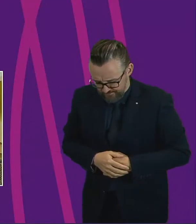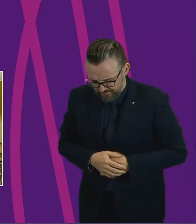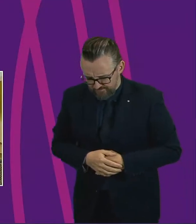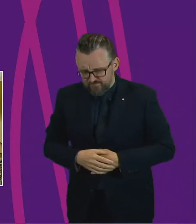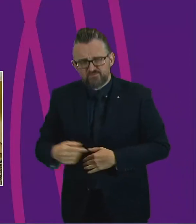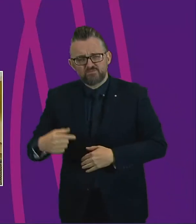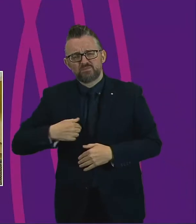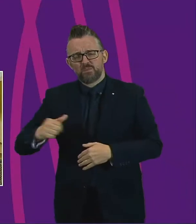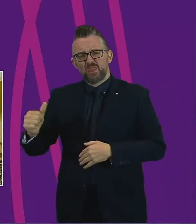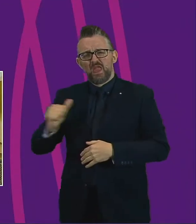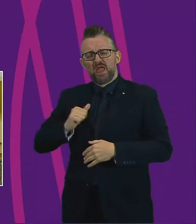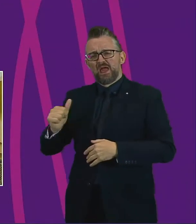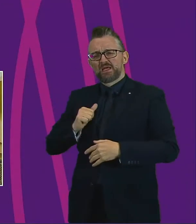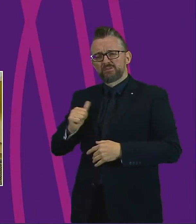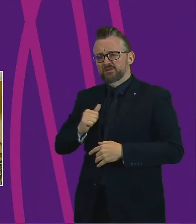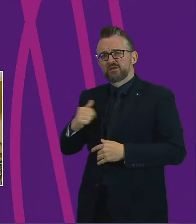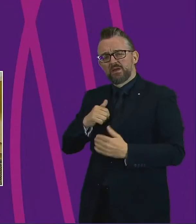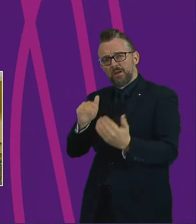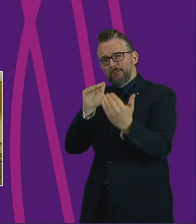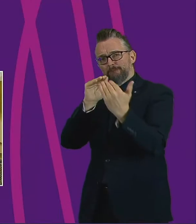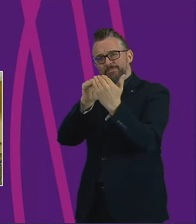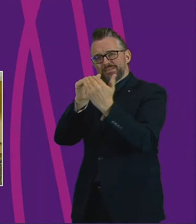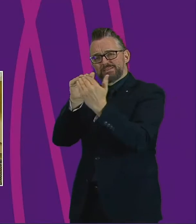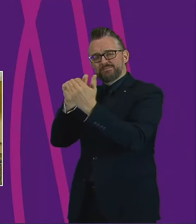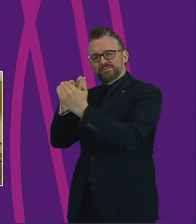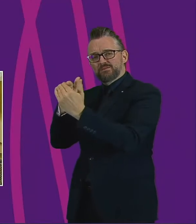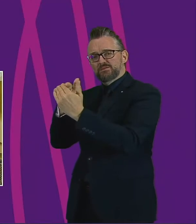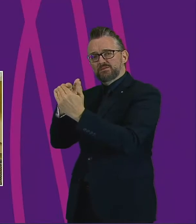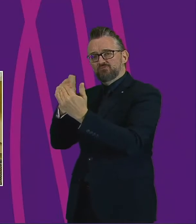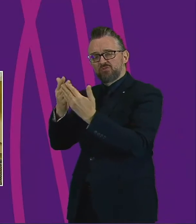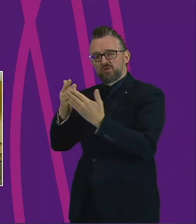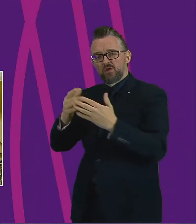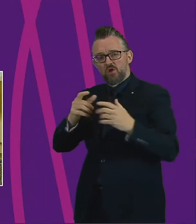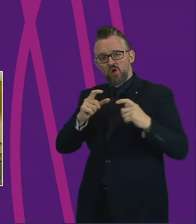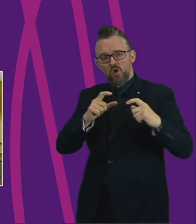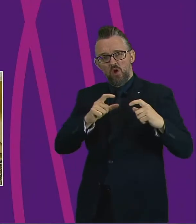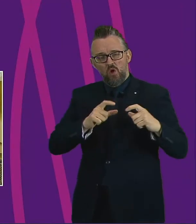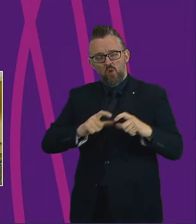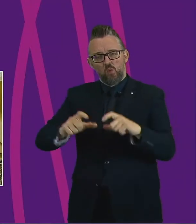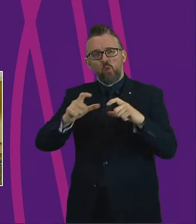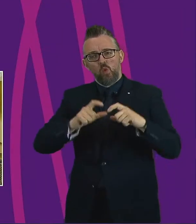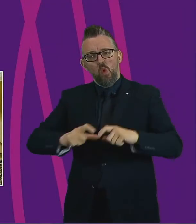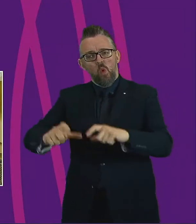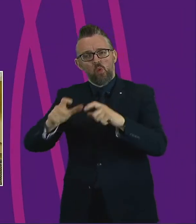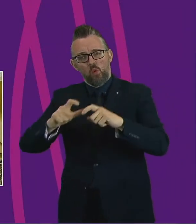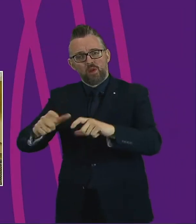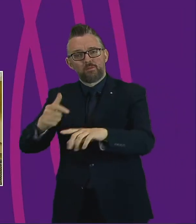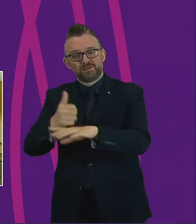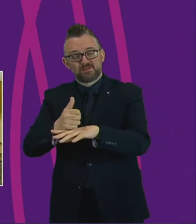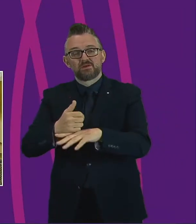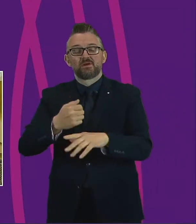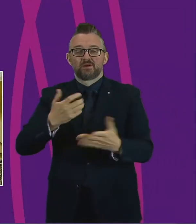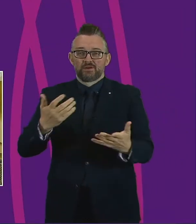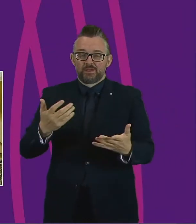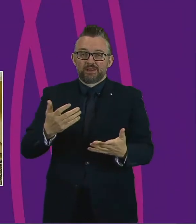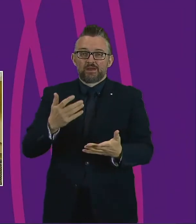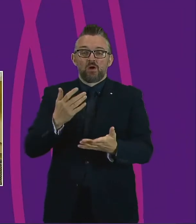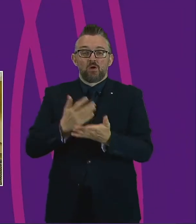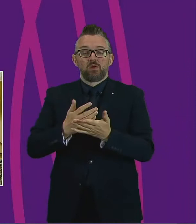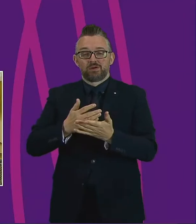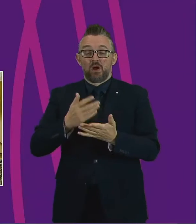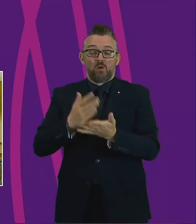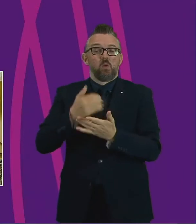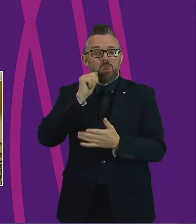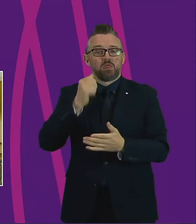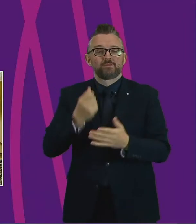to meet our climate change targets on an ongoing and increasing basis. There will be fluctuations year on